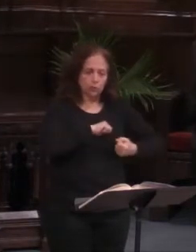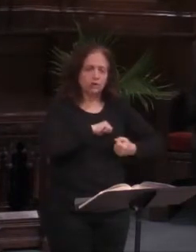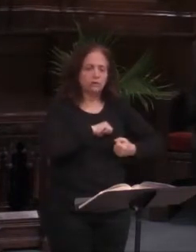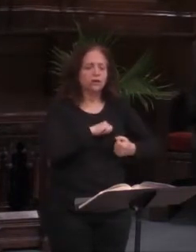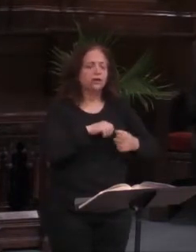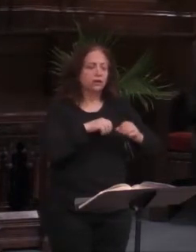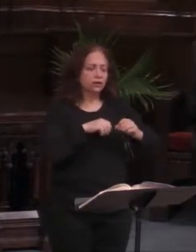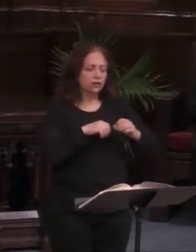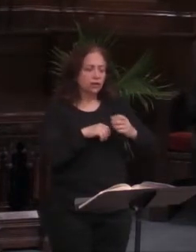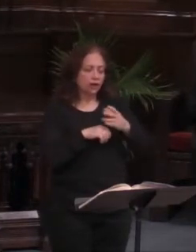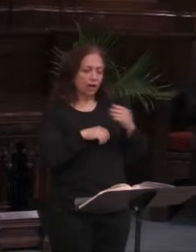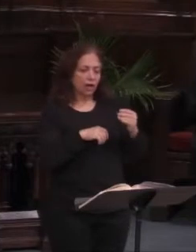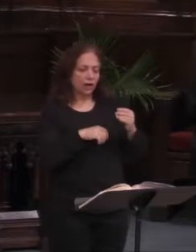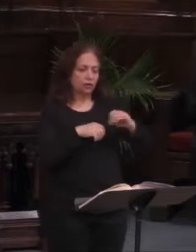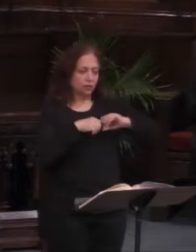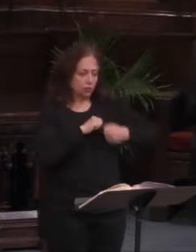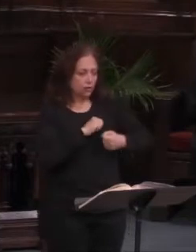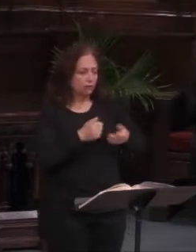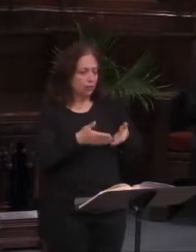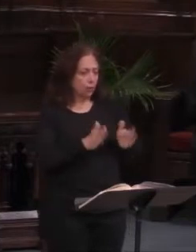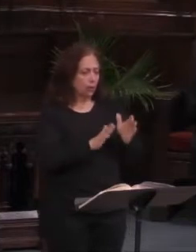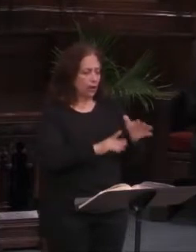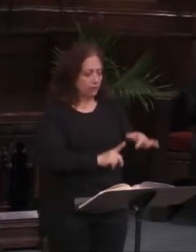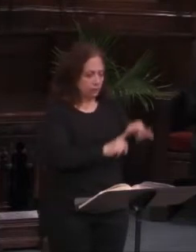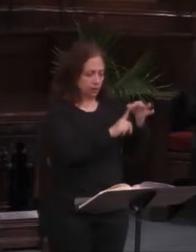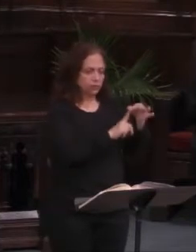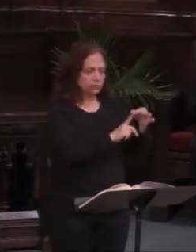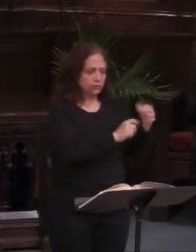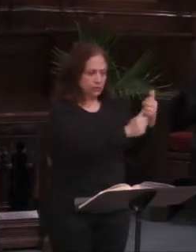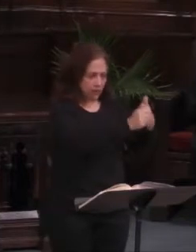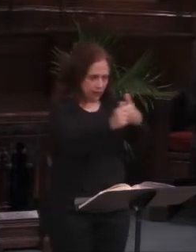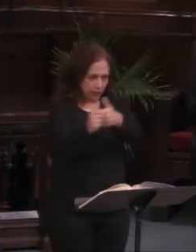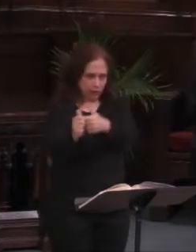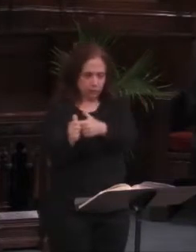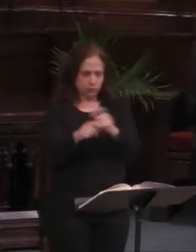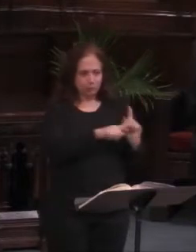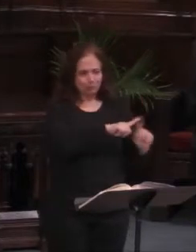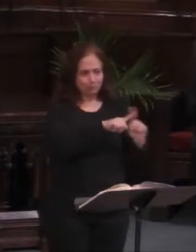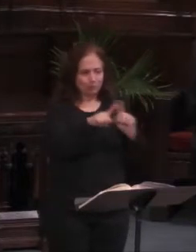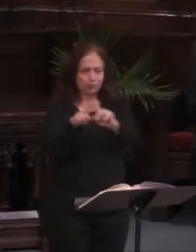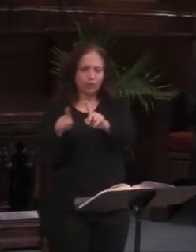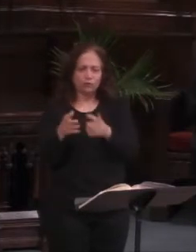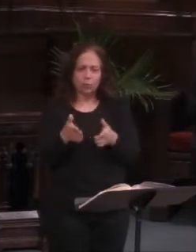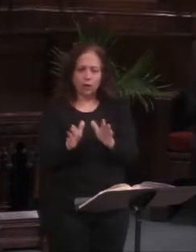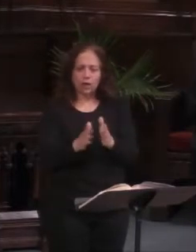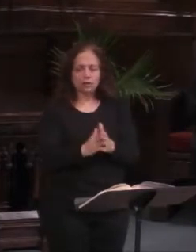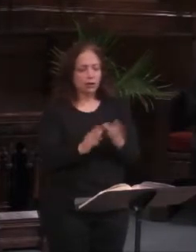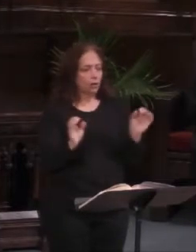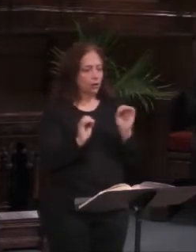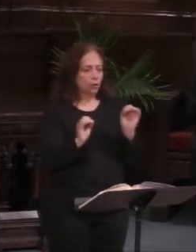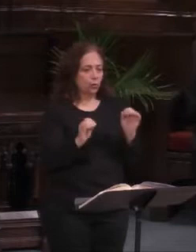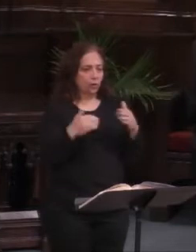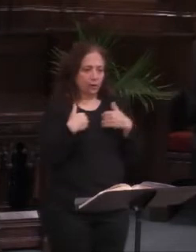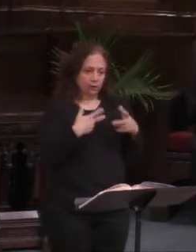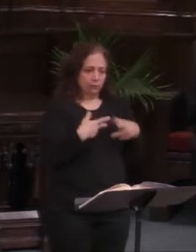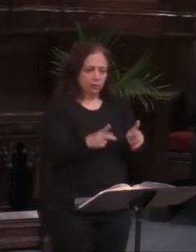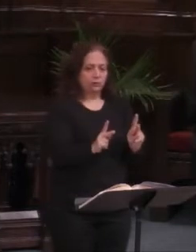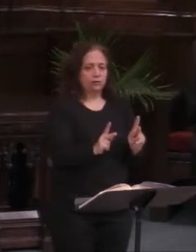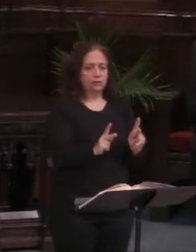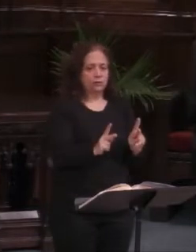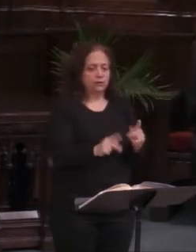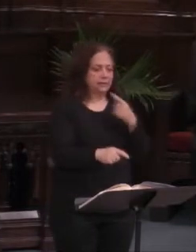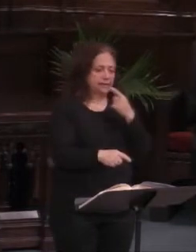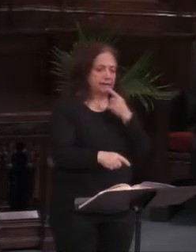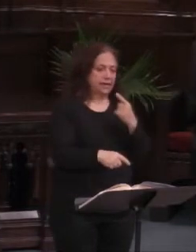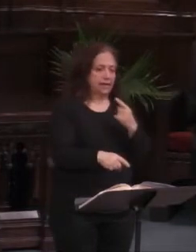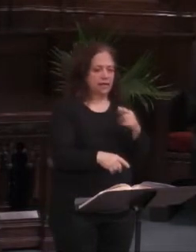in a way that is unique to each and every one of us. You see, no one has permission to